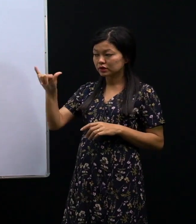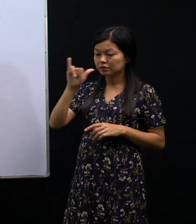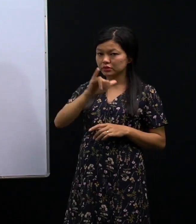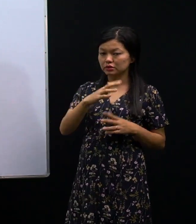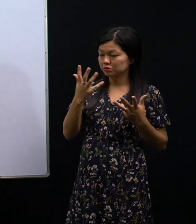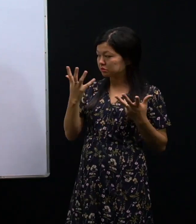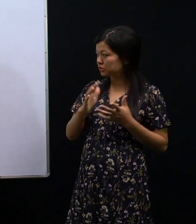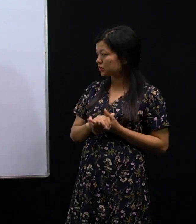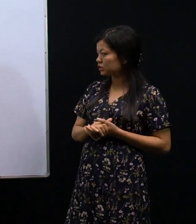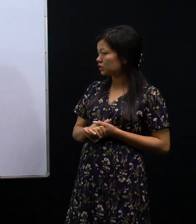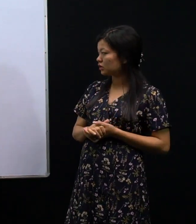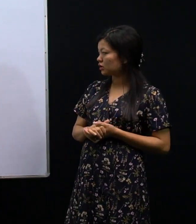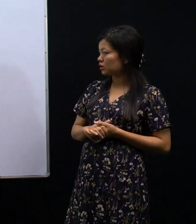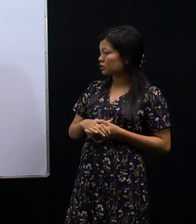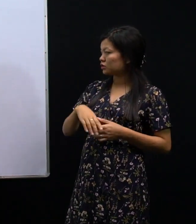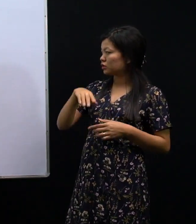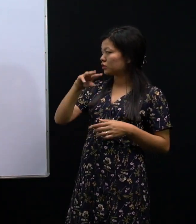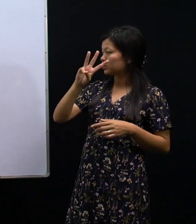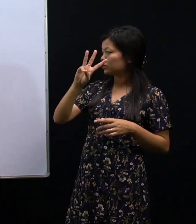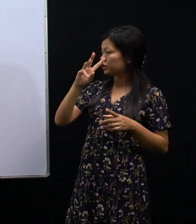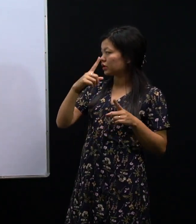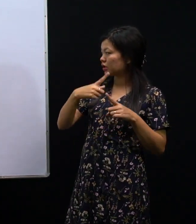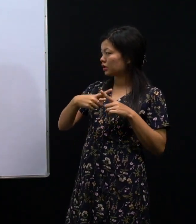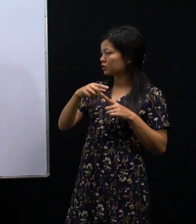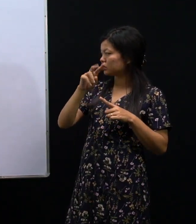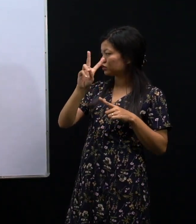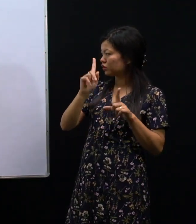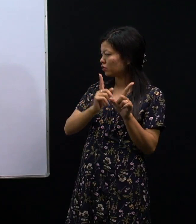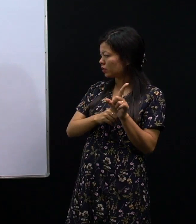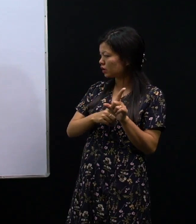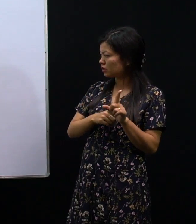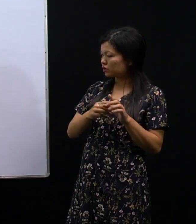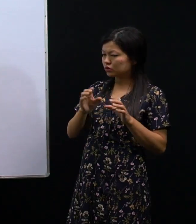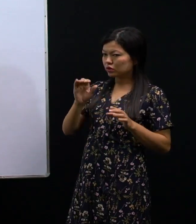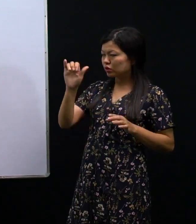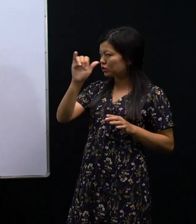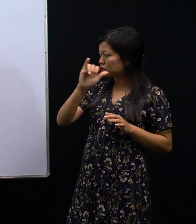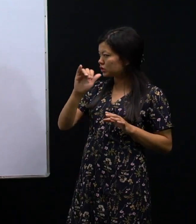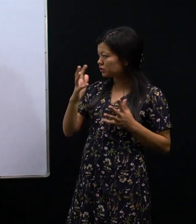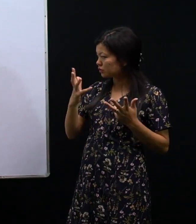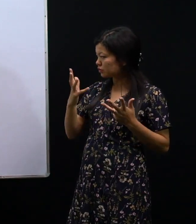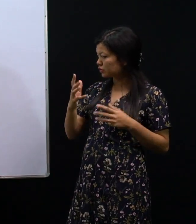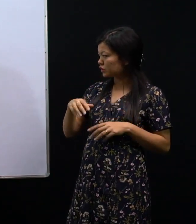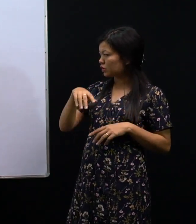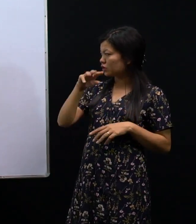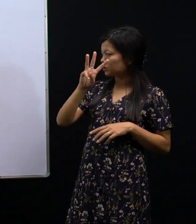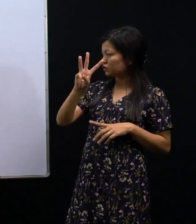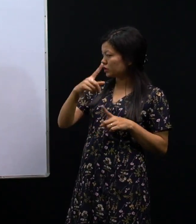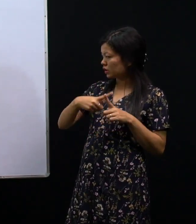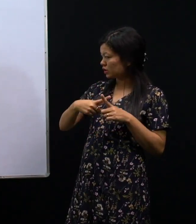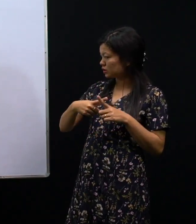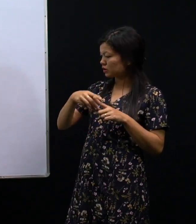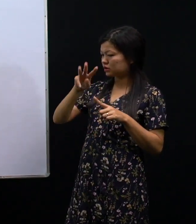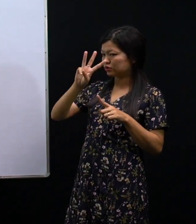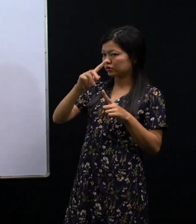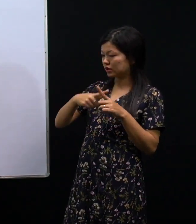Common, look at here. 3x, 2y, 7z, 3x. So which one is common? 3x is common here. Look at this. 3x is